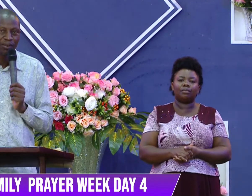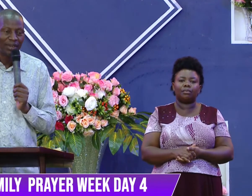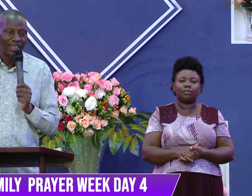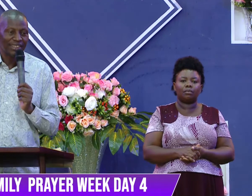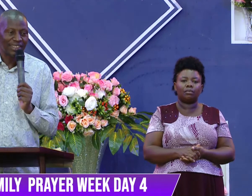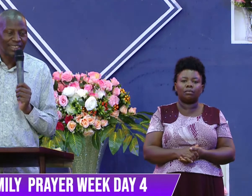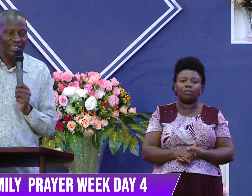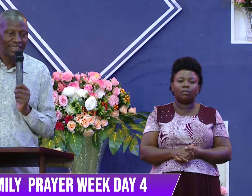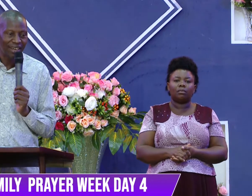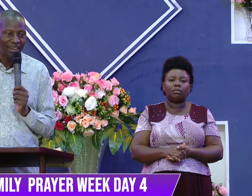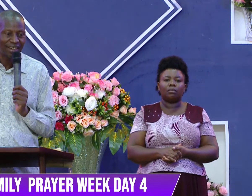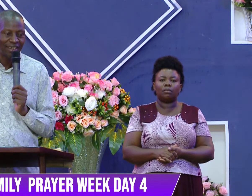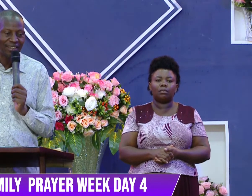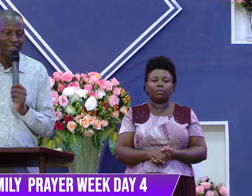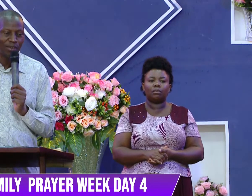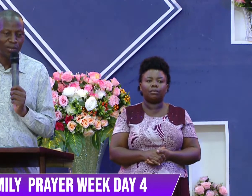5, 6,